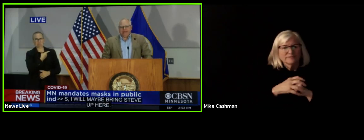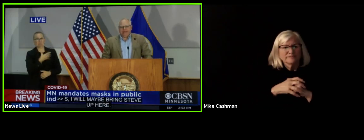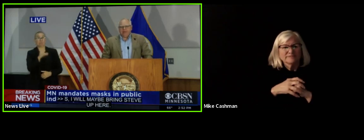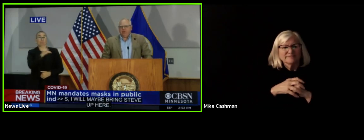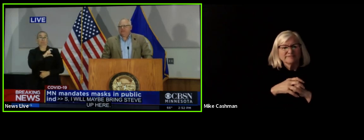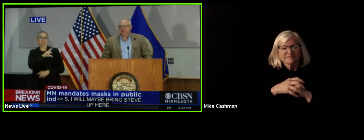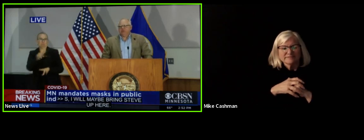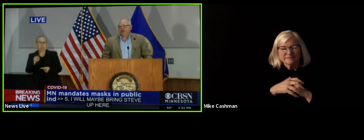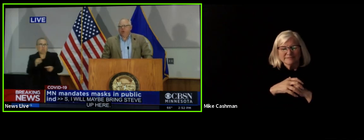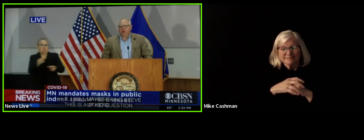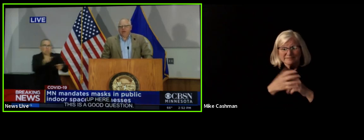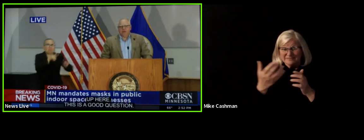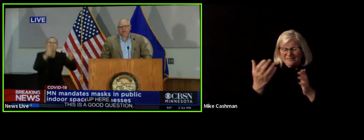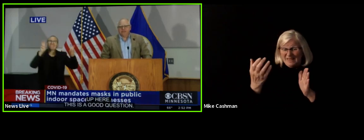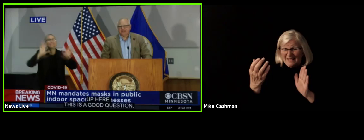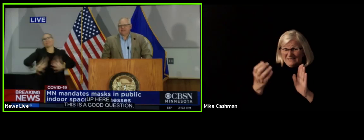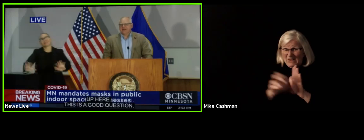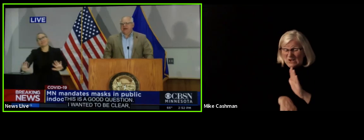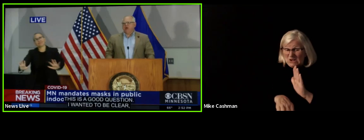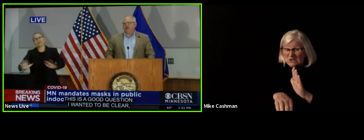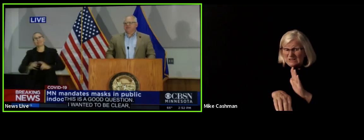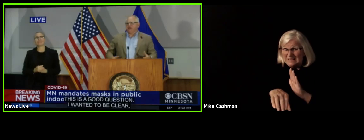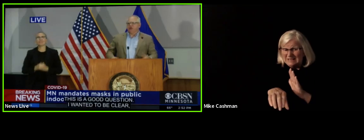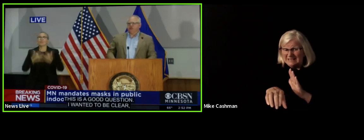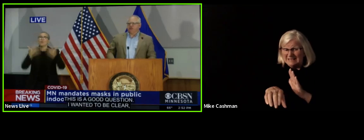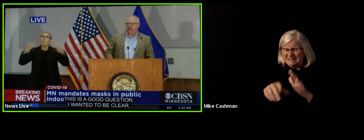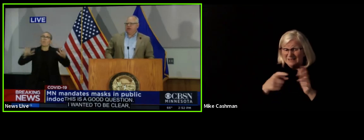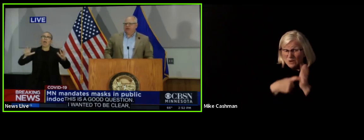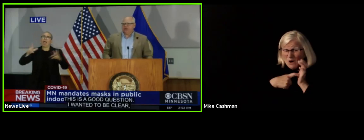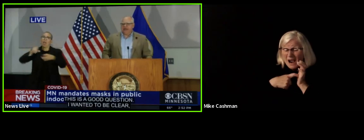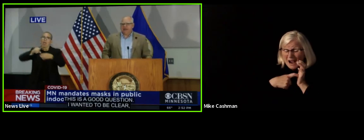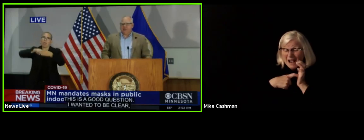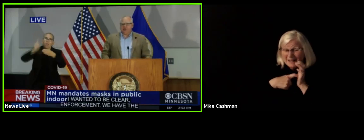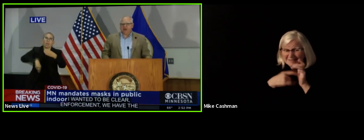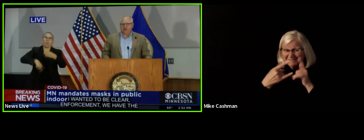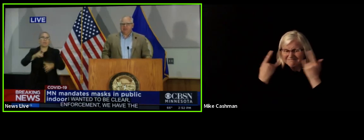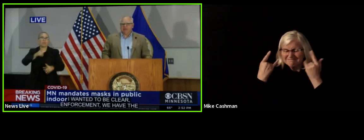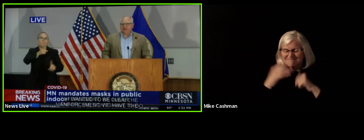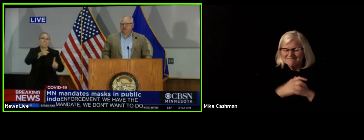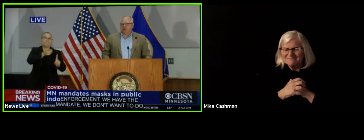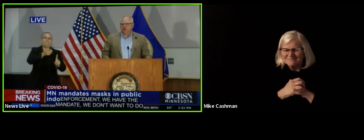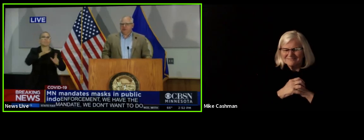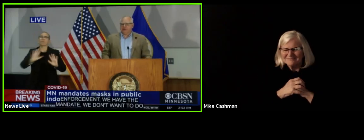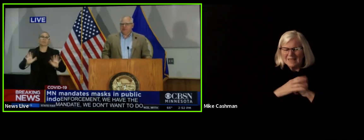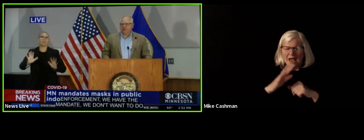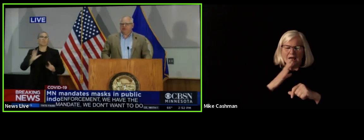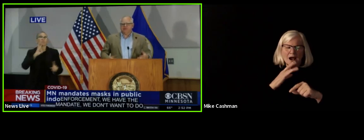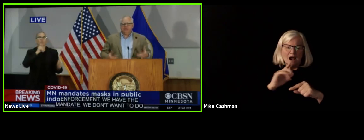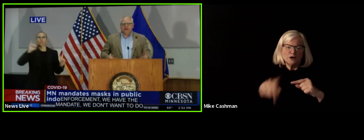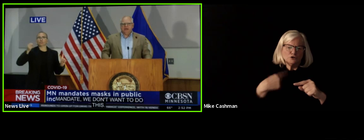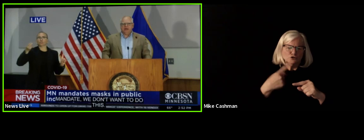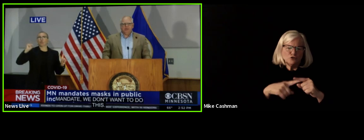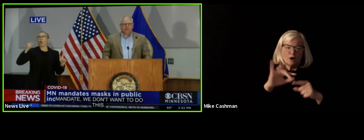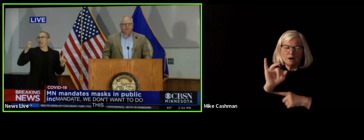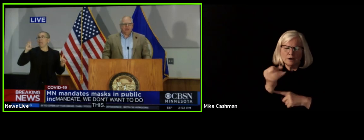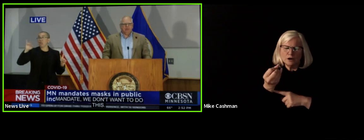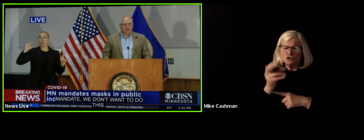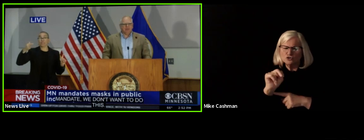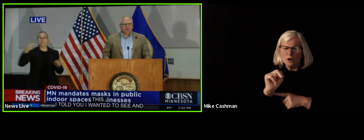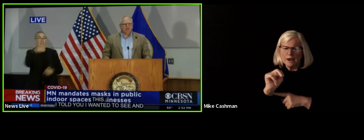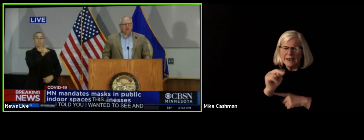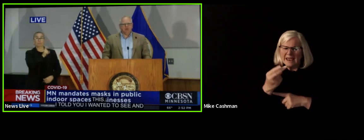mandate, we don't want to do this. As I said, I want to see, and I talked to John Harrington today, and we were talking about making sure that we get our police